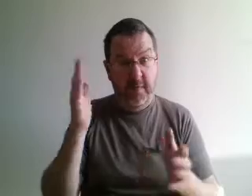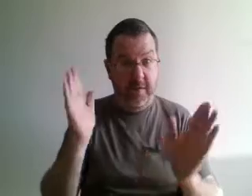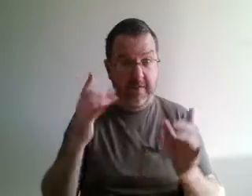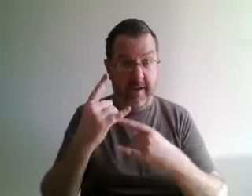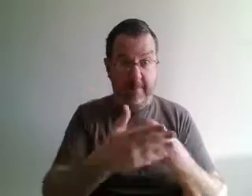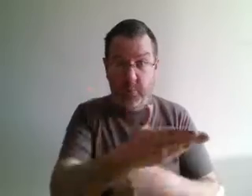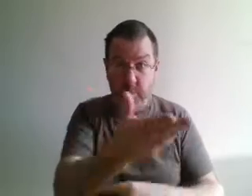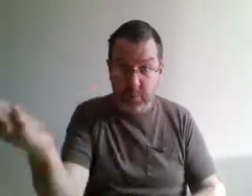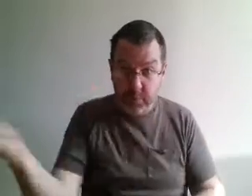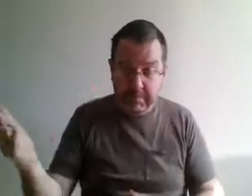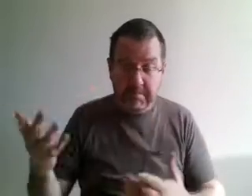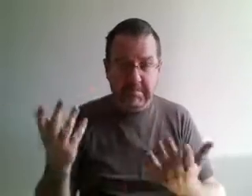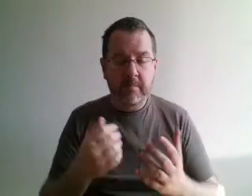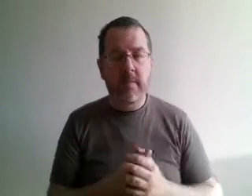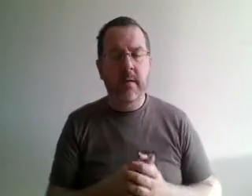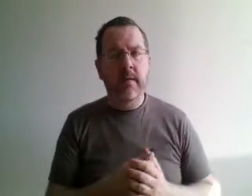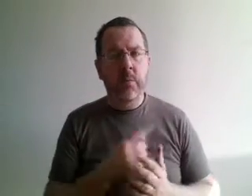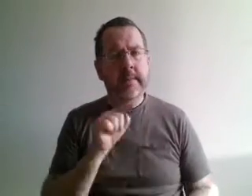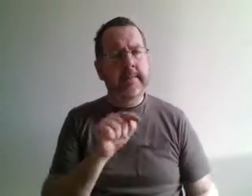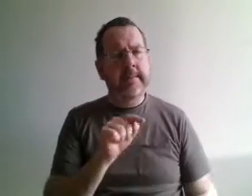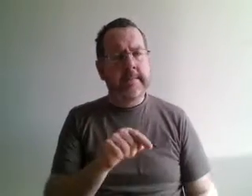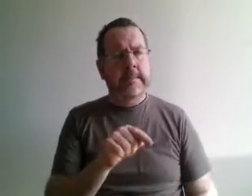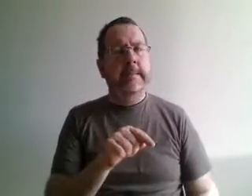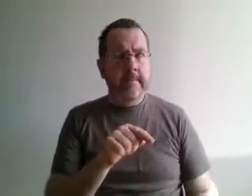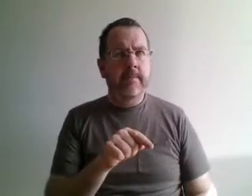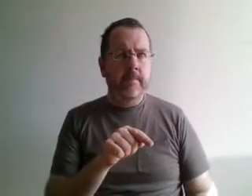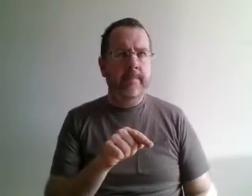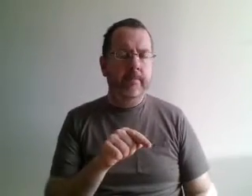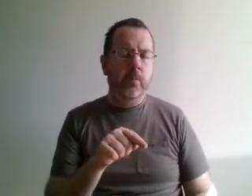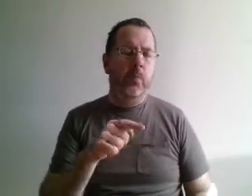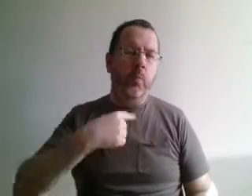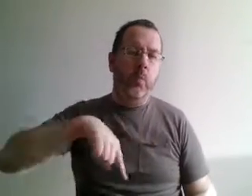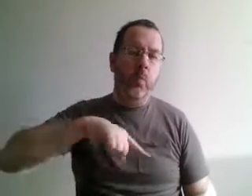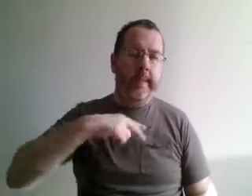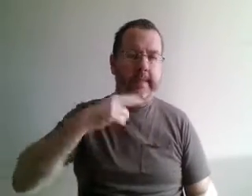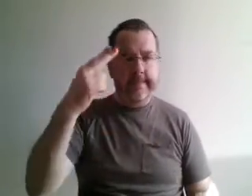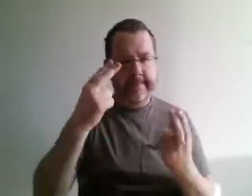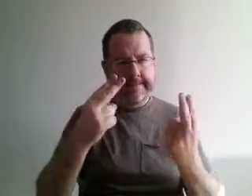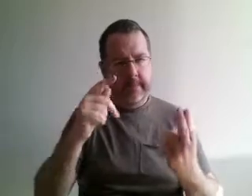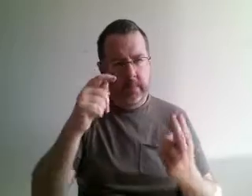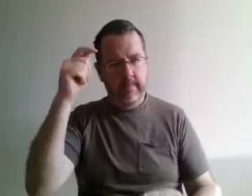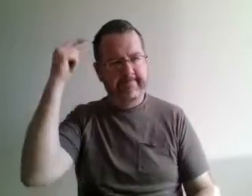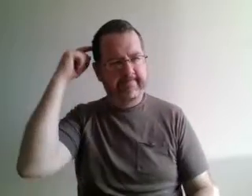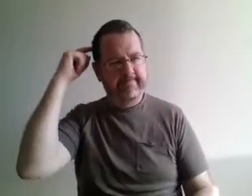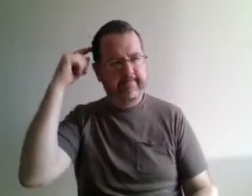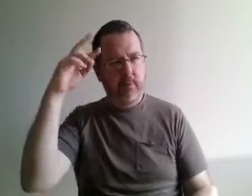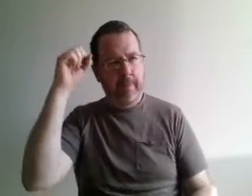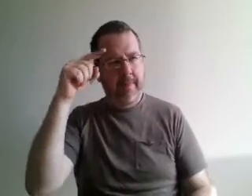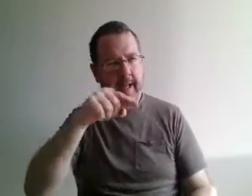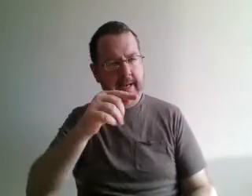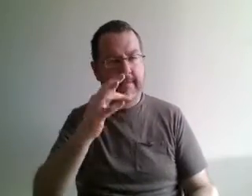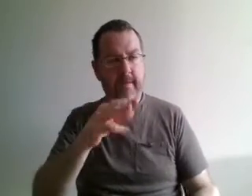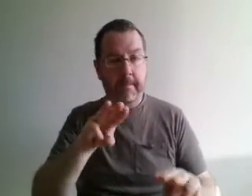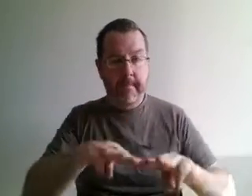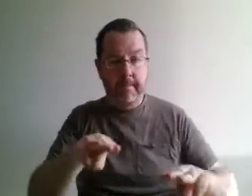something we might consider when people present. But again, because it's evolving, these reports are